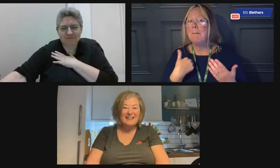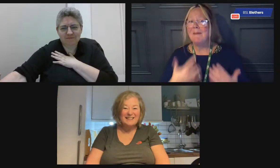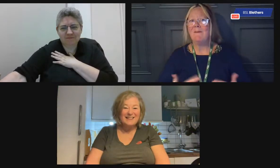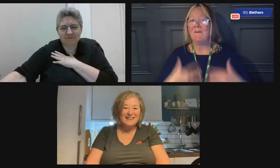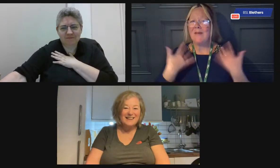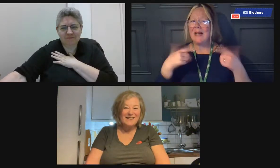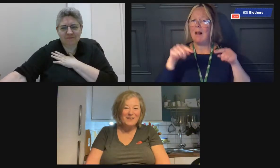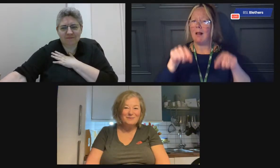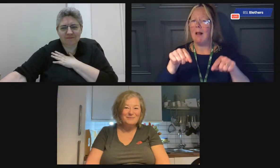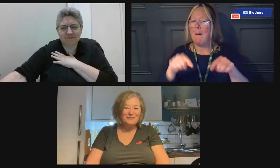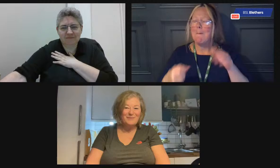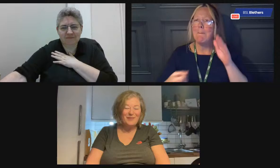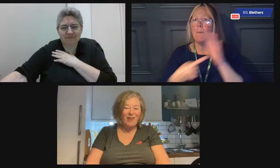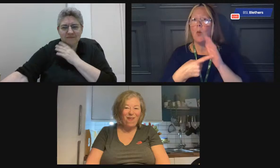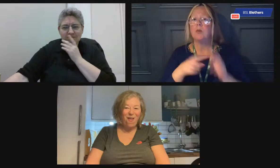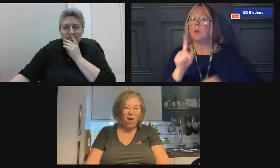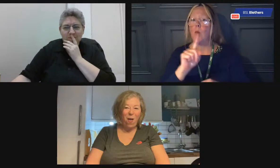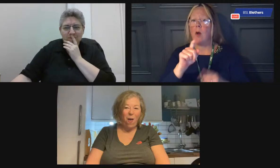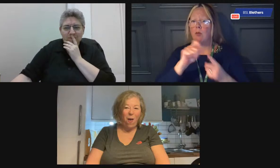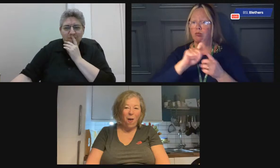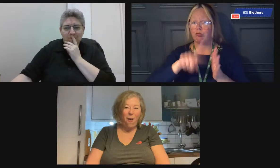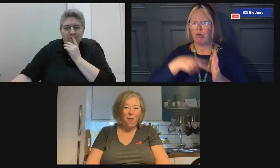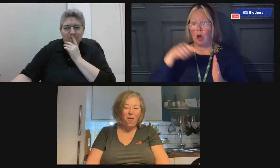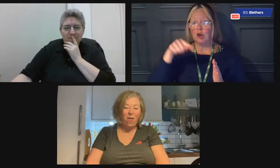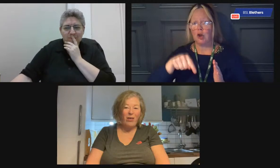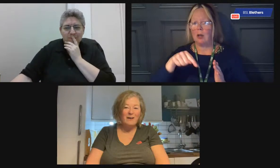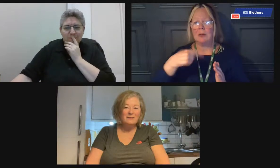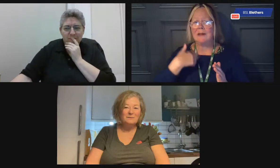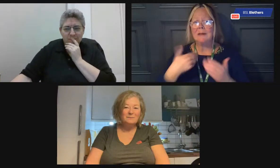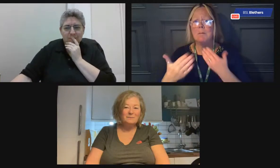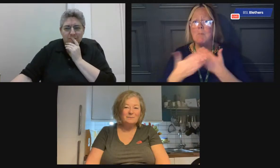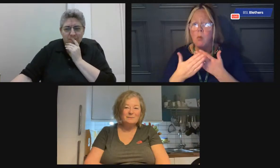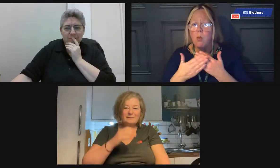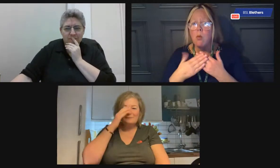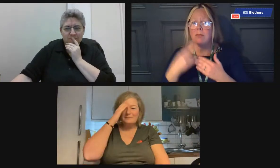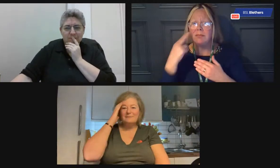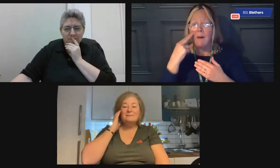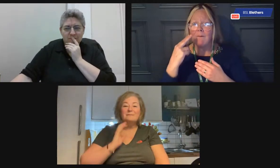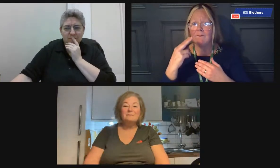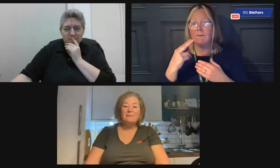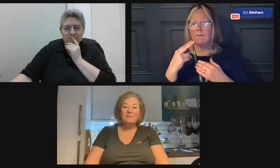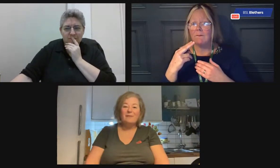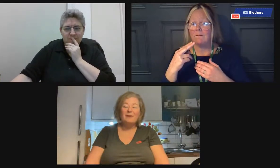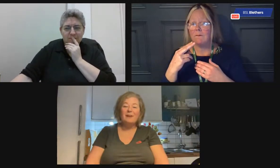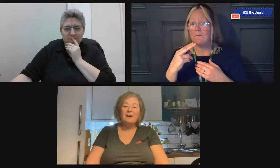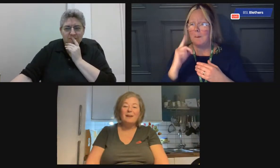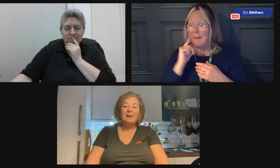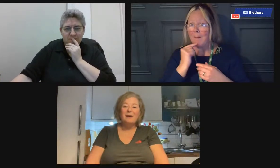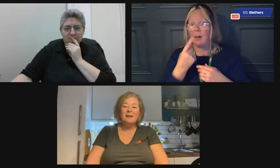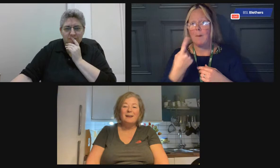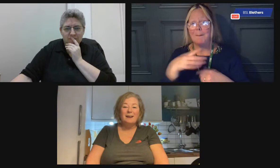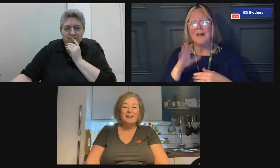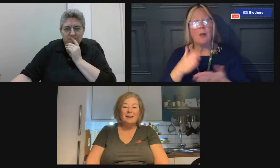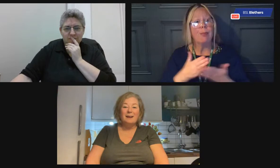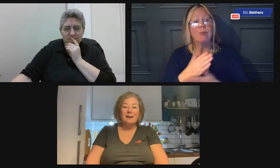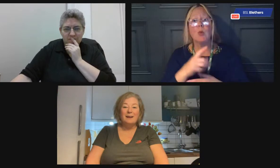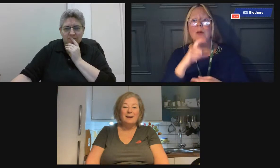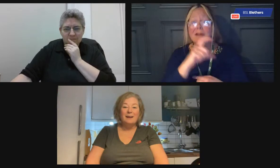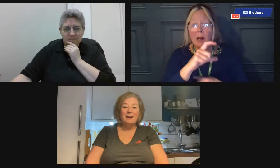are wonderful, wonderful stories. But what I think about in terms of the project